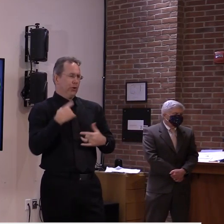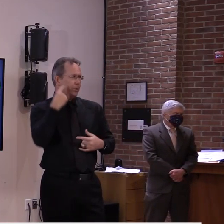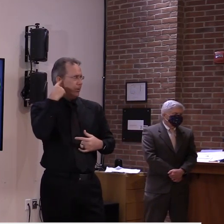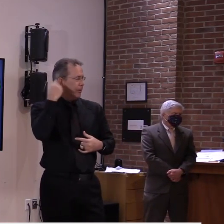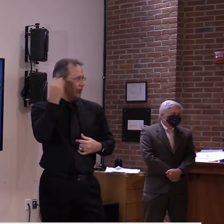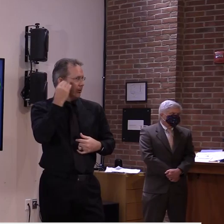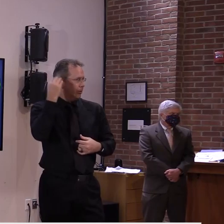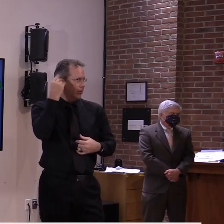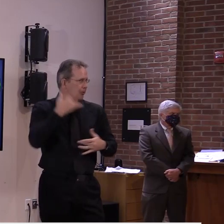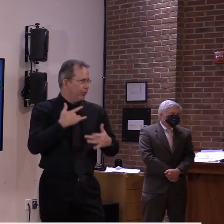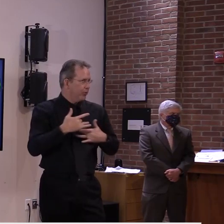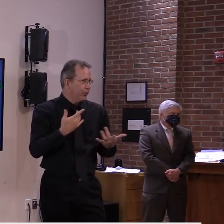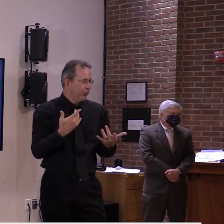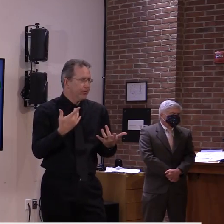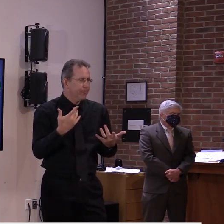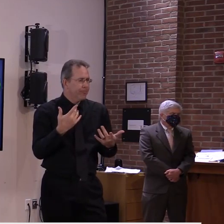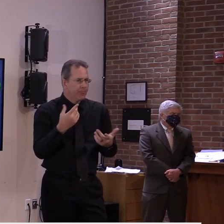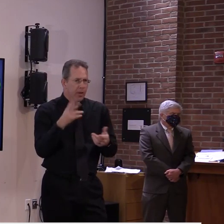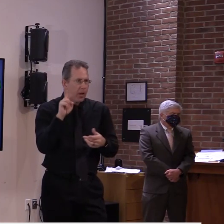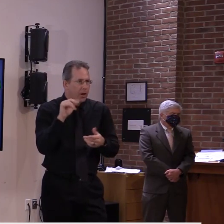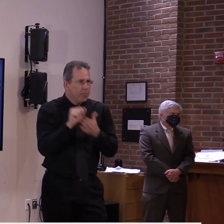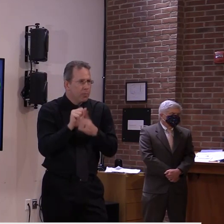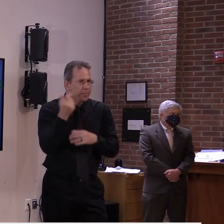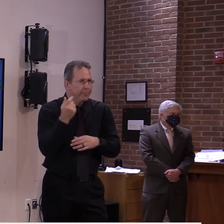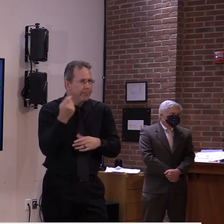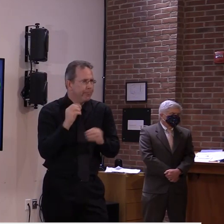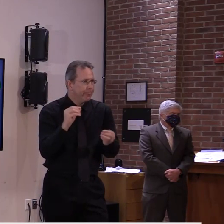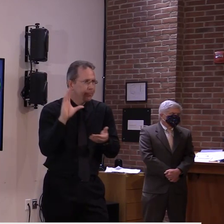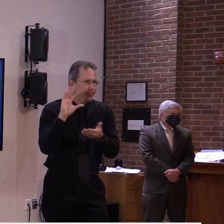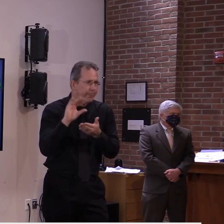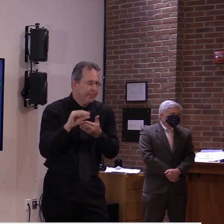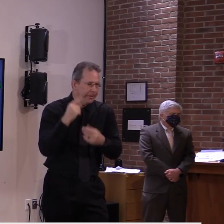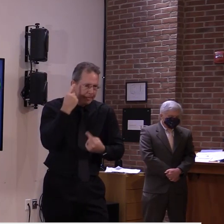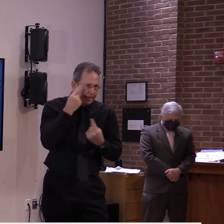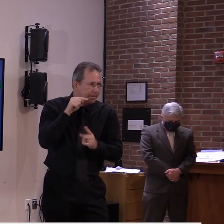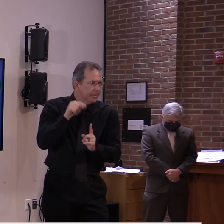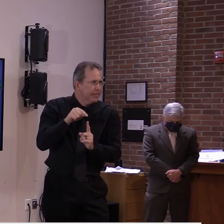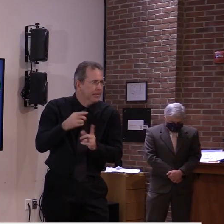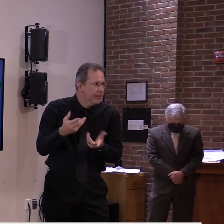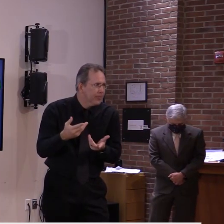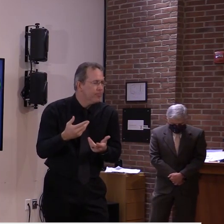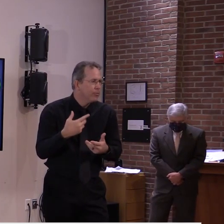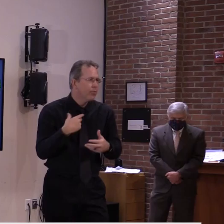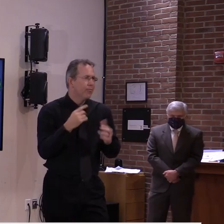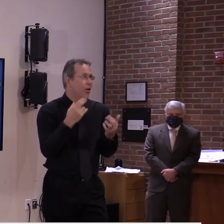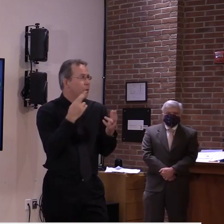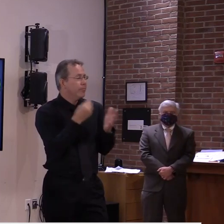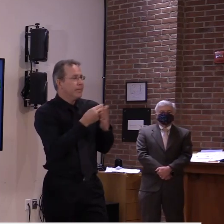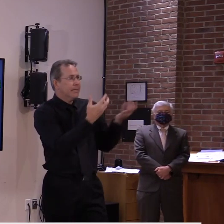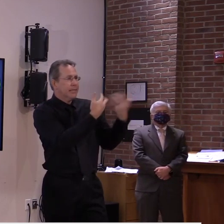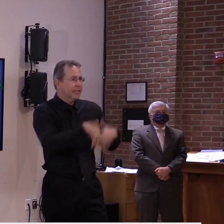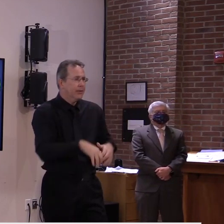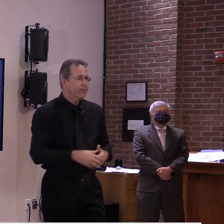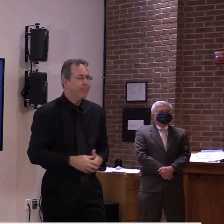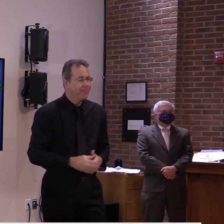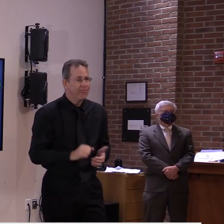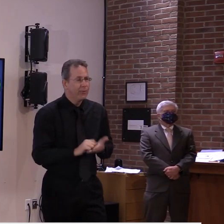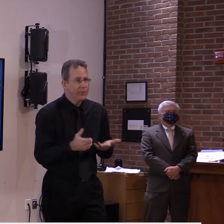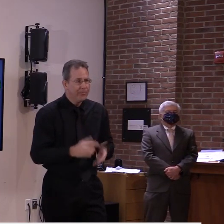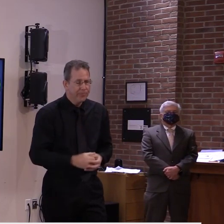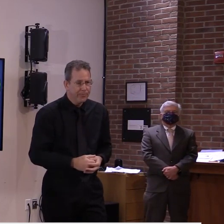administration is sworn into office. So I'm again optimistic, but I'm still very, very